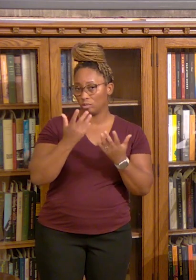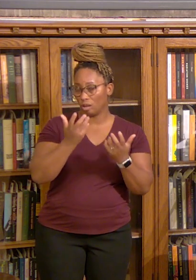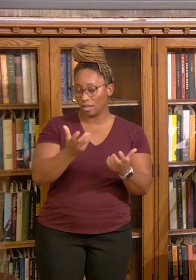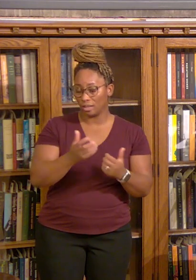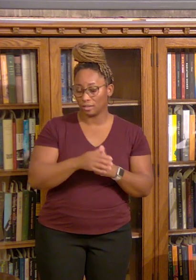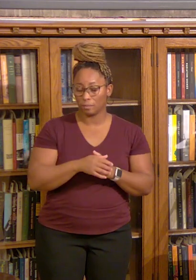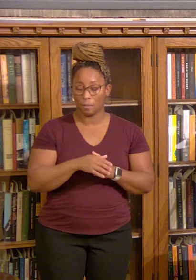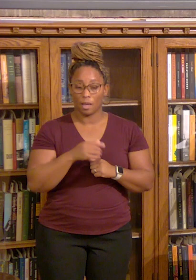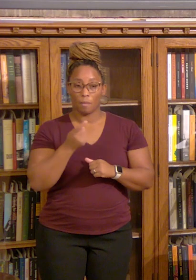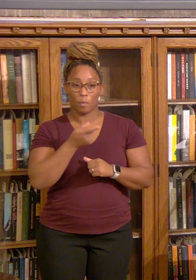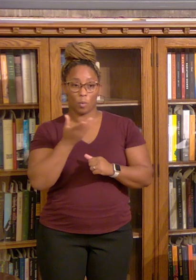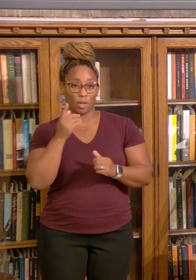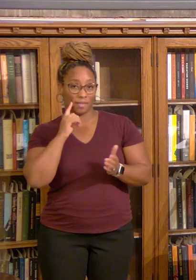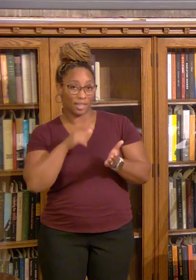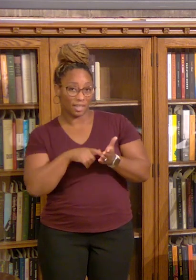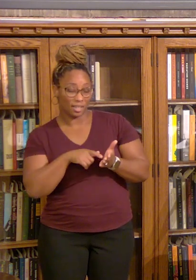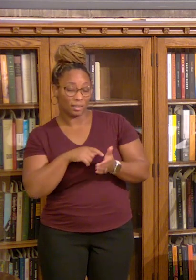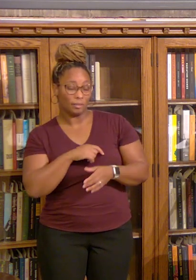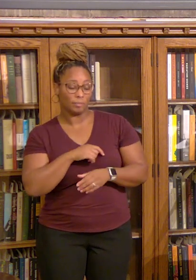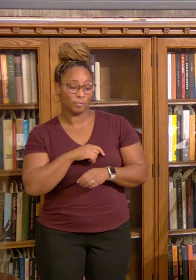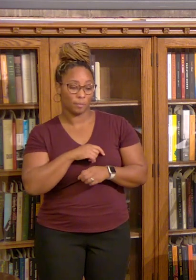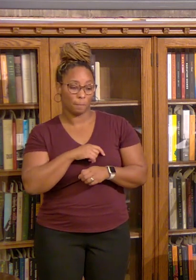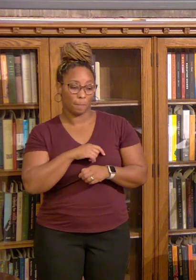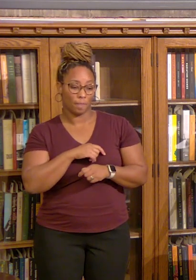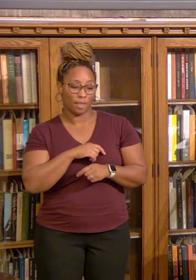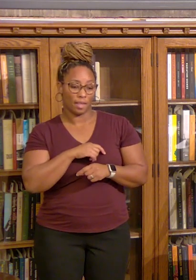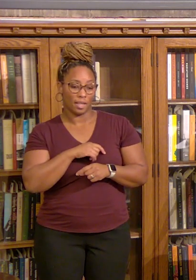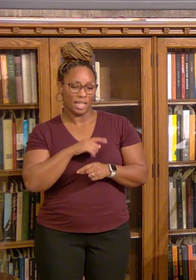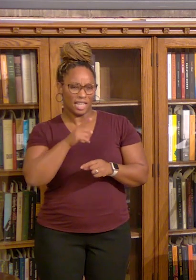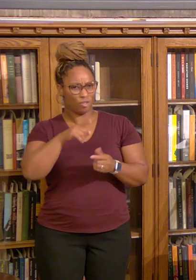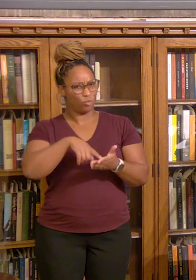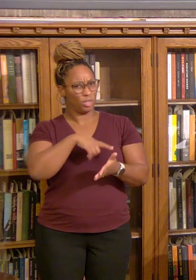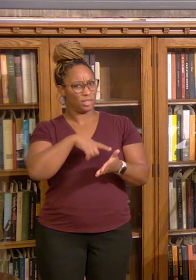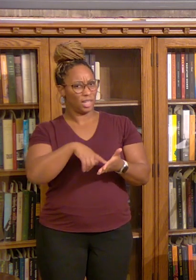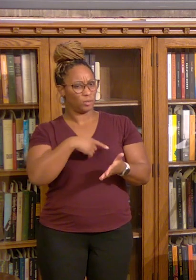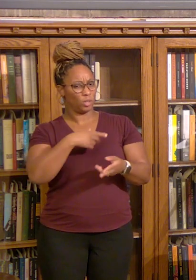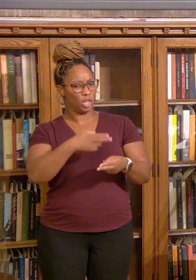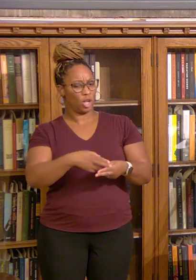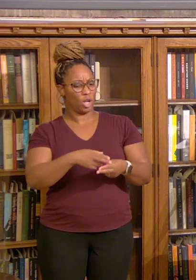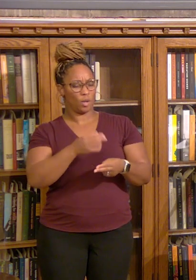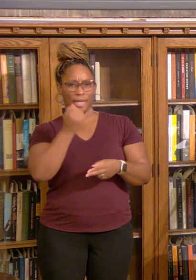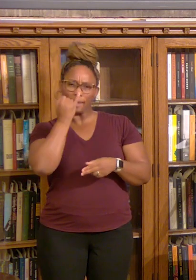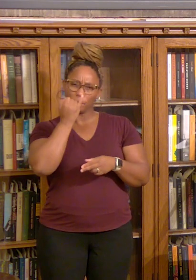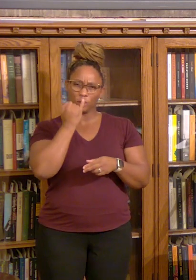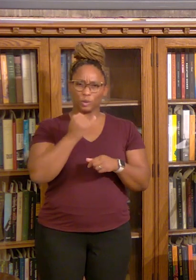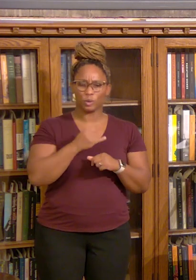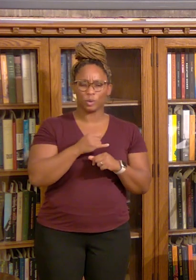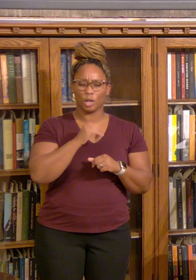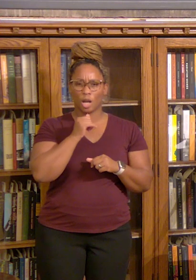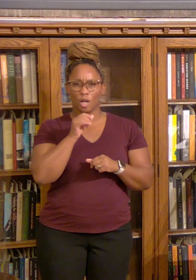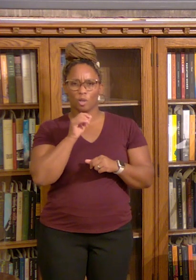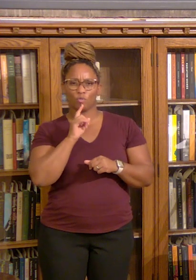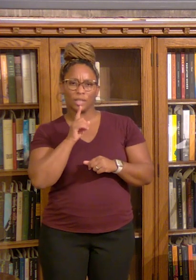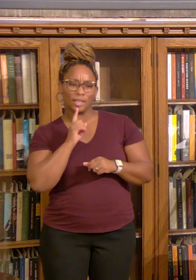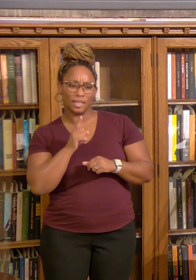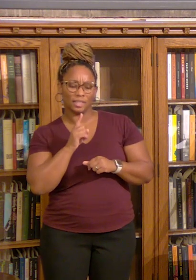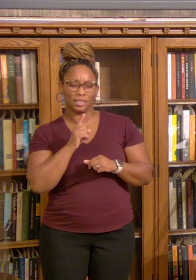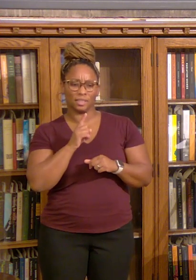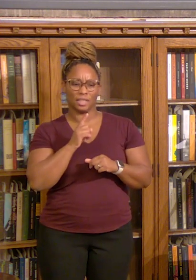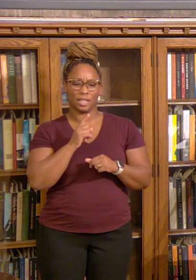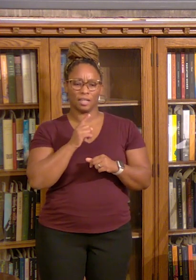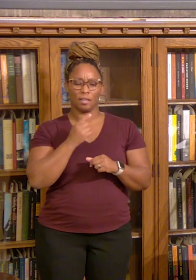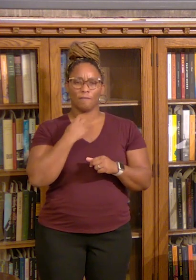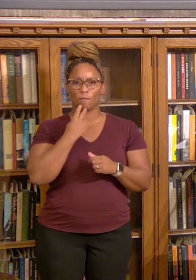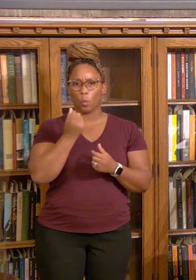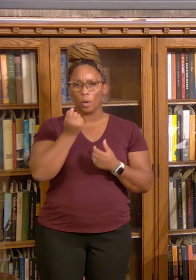me um for this was Dr Franken criticizing what he called the immature outmoded and unrealistic broadcasts of Voice of